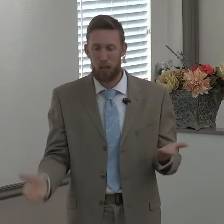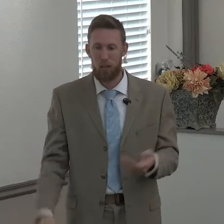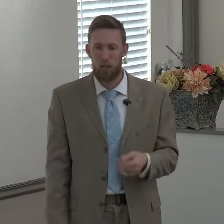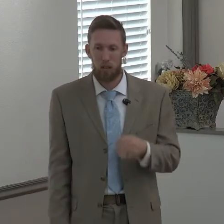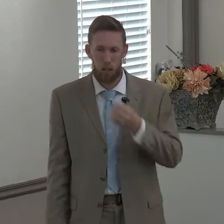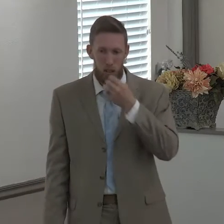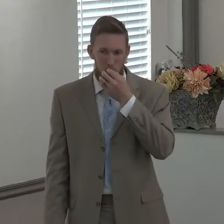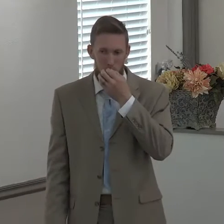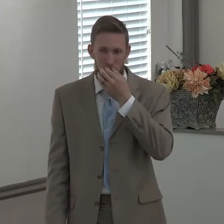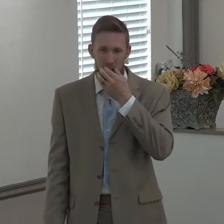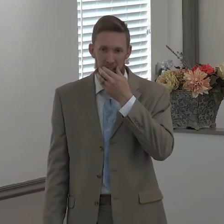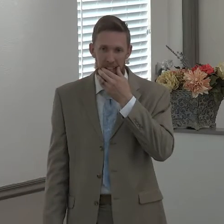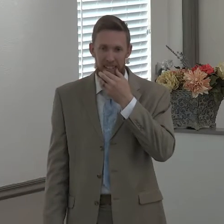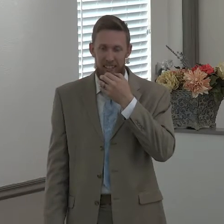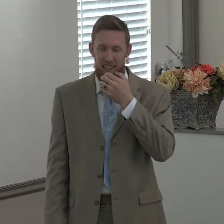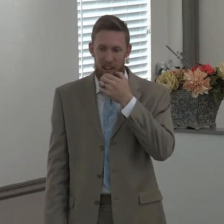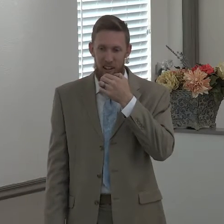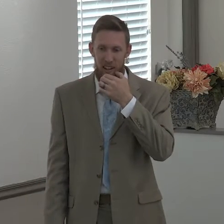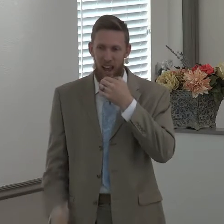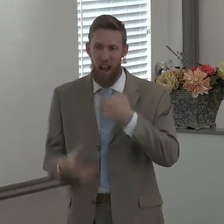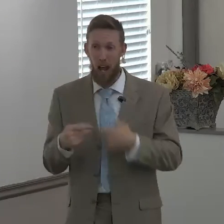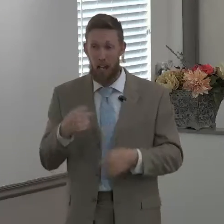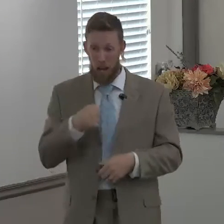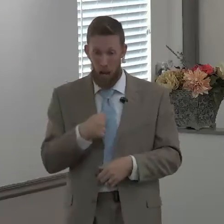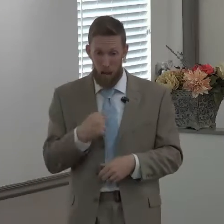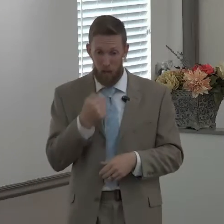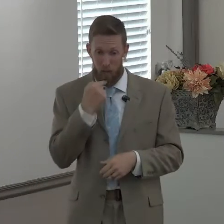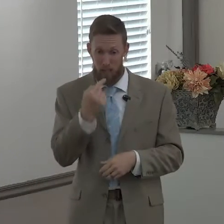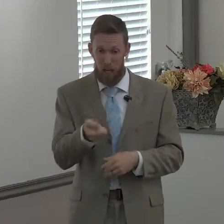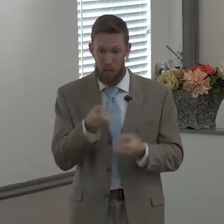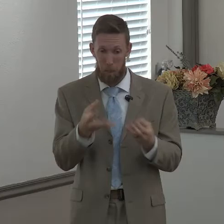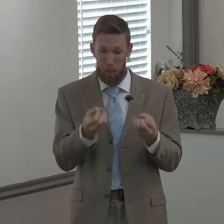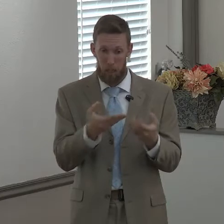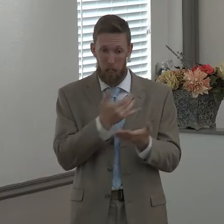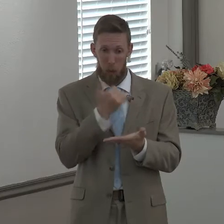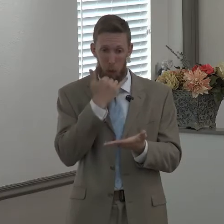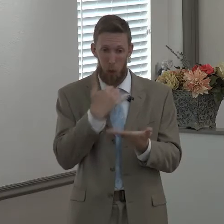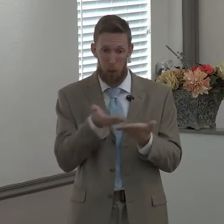because Peter was constantly putting his foot in his mouth.